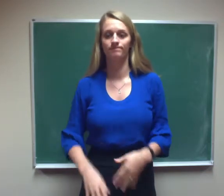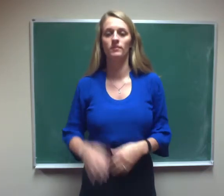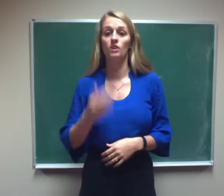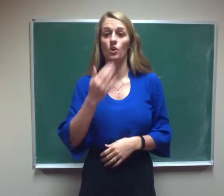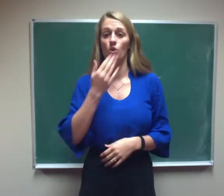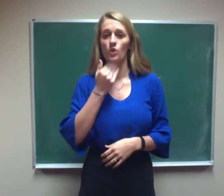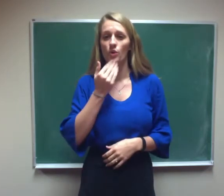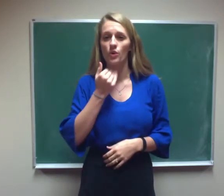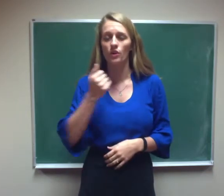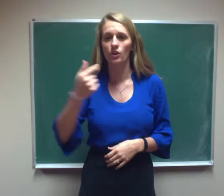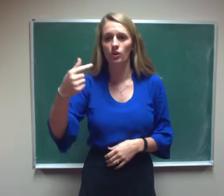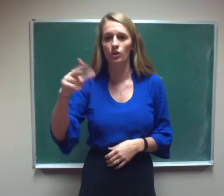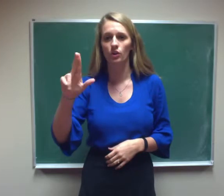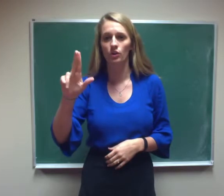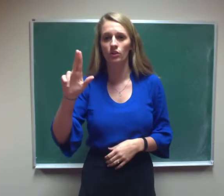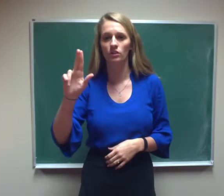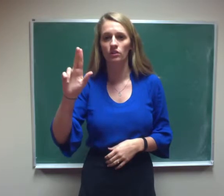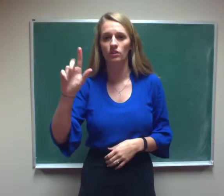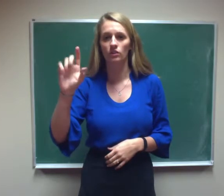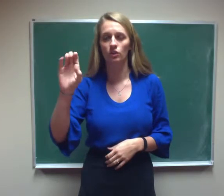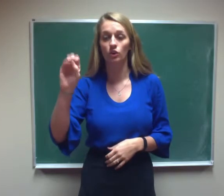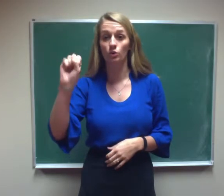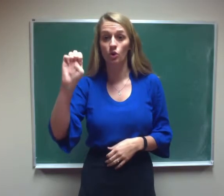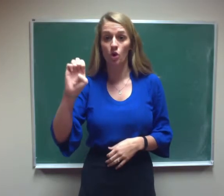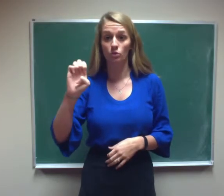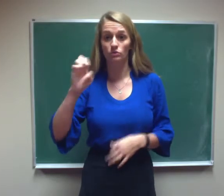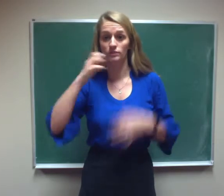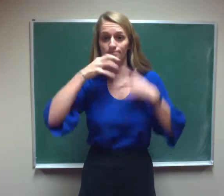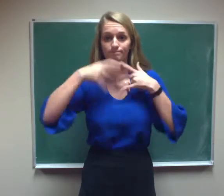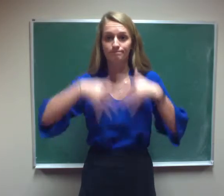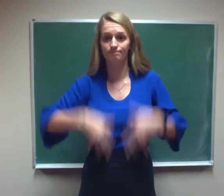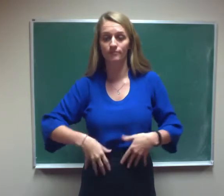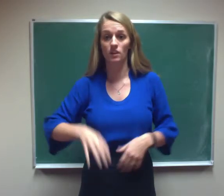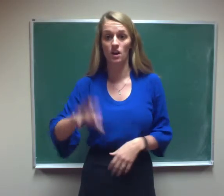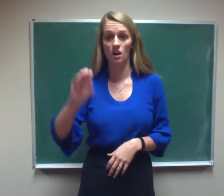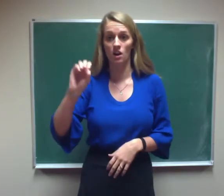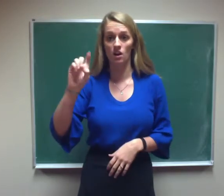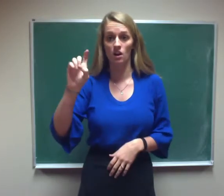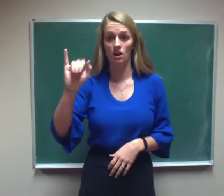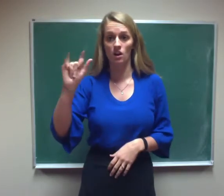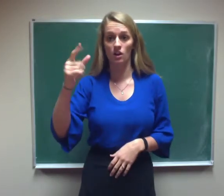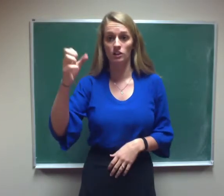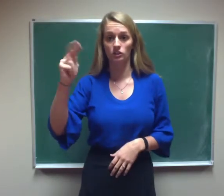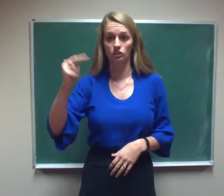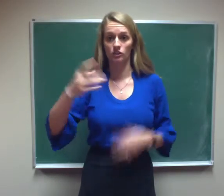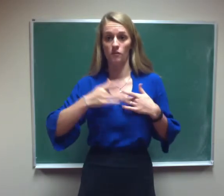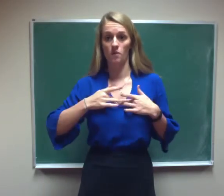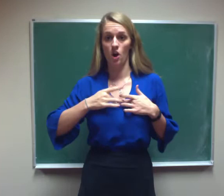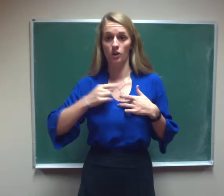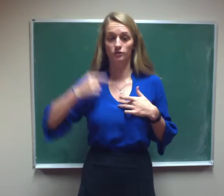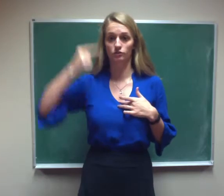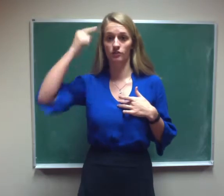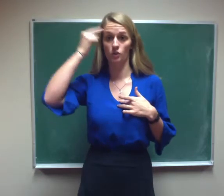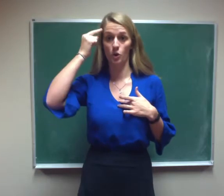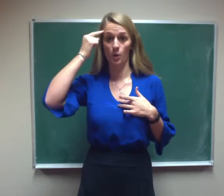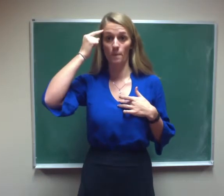your cardiovascular system that's responsible. When oxygen travels from your heart to your brain, it's the cardiovascular system that's responsible for that transport